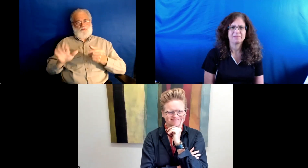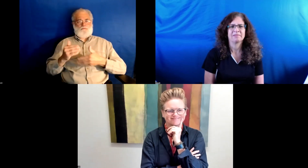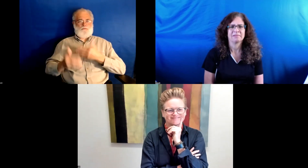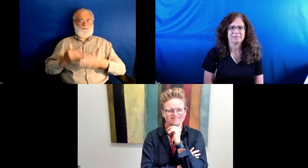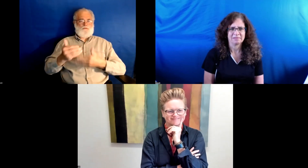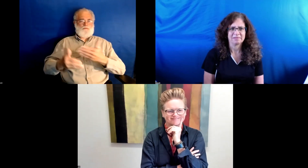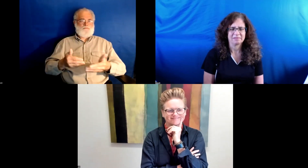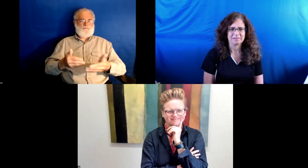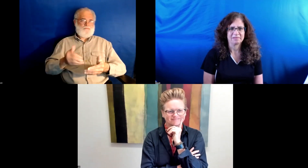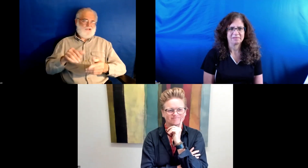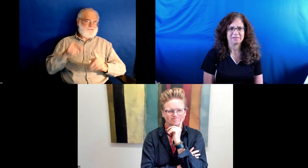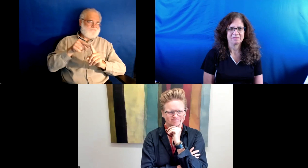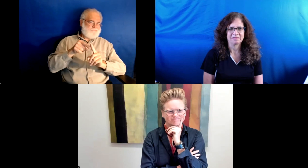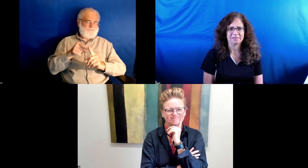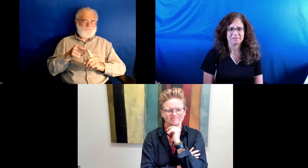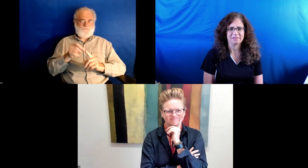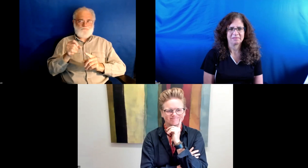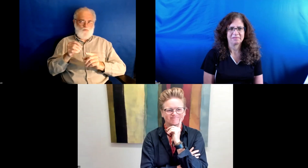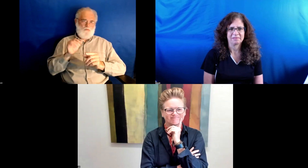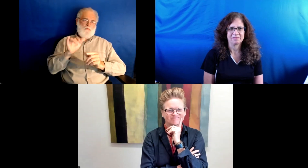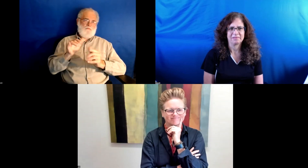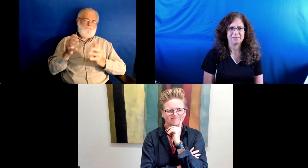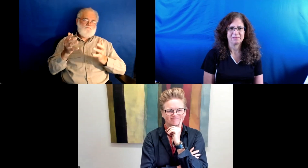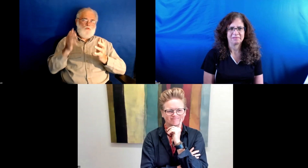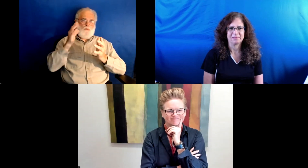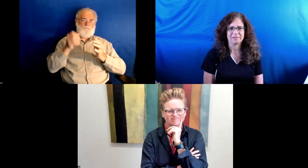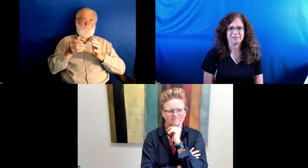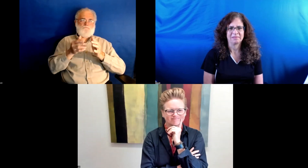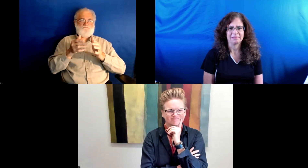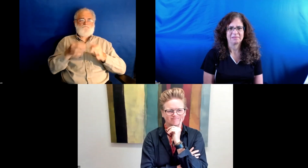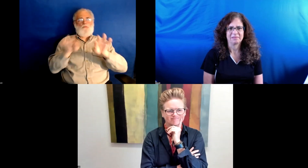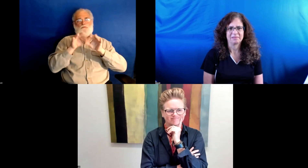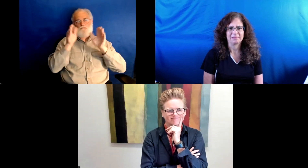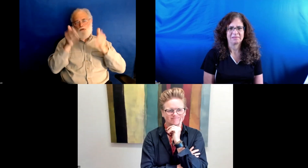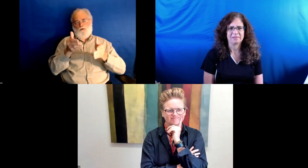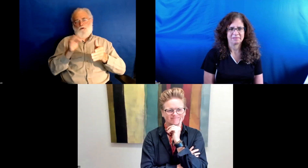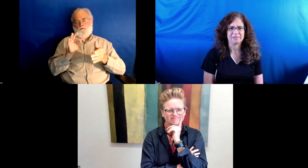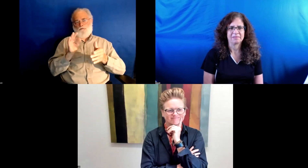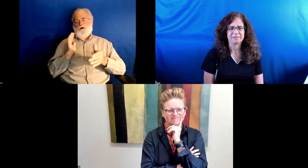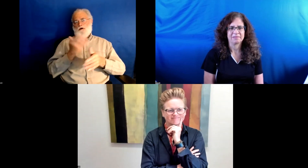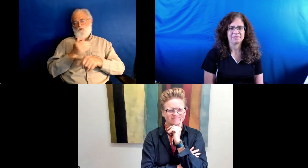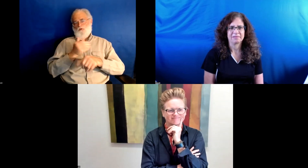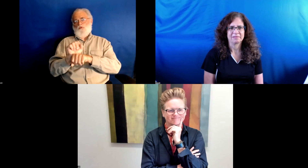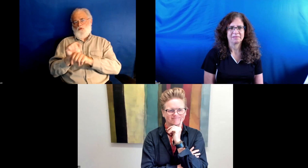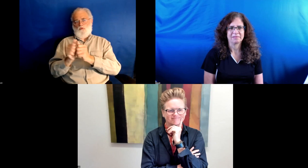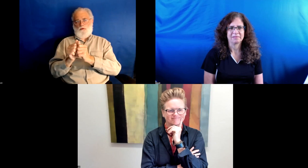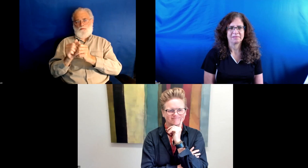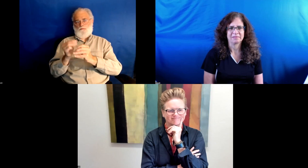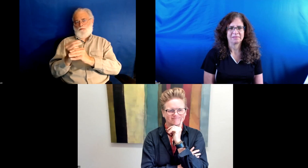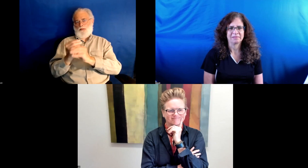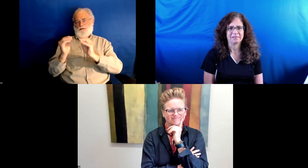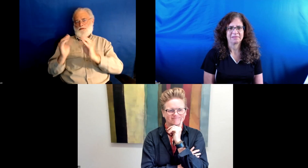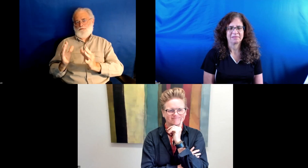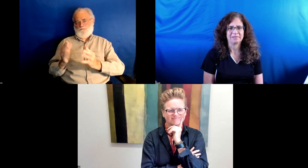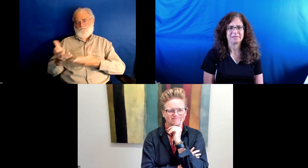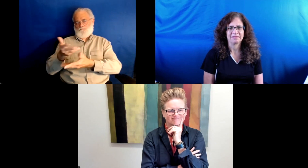and giving thought of their information and being, talking about their progress. And it's important to focus on that,